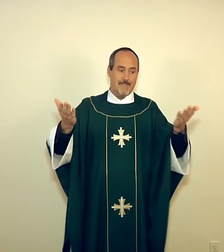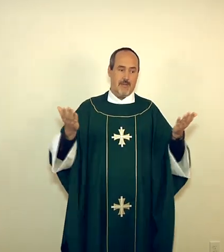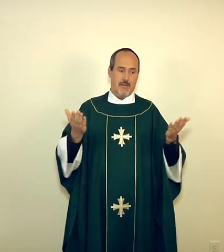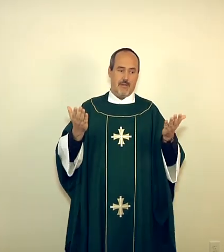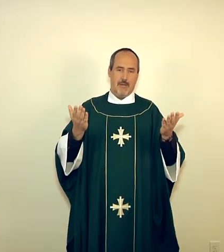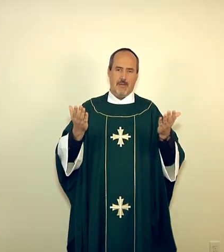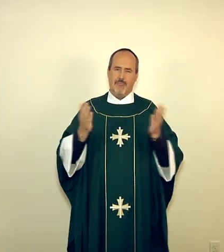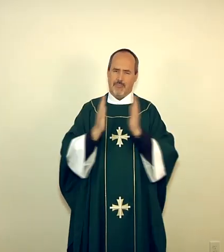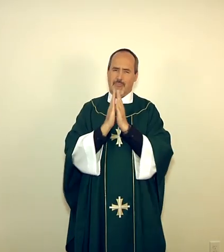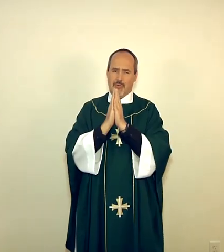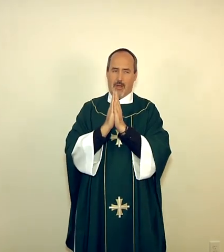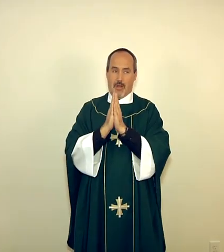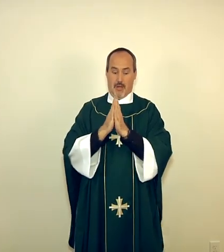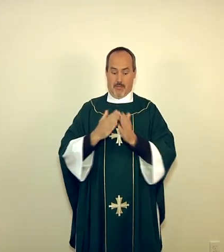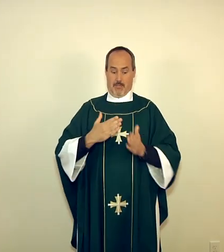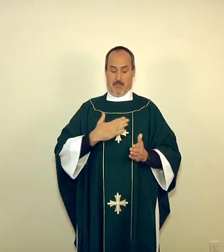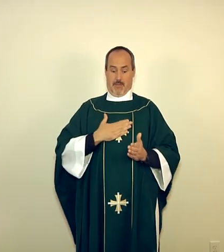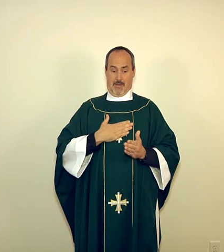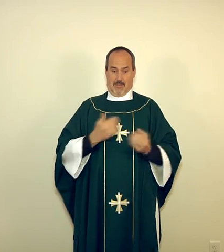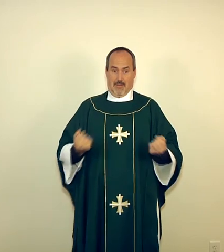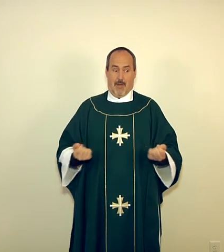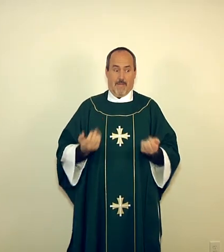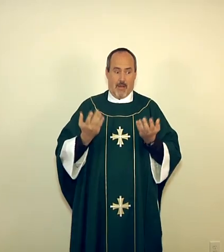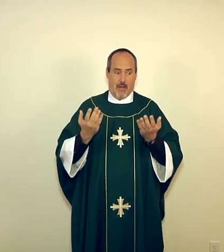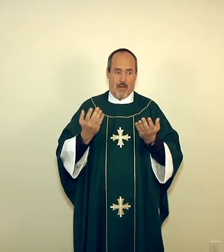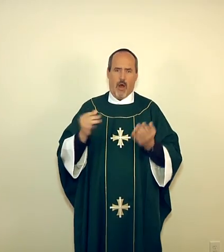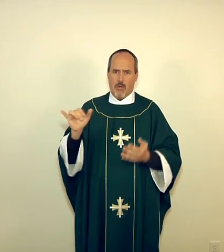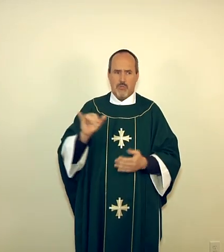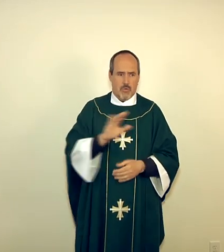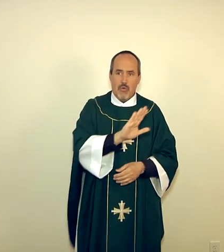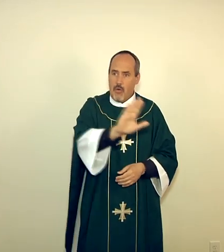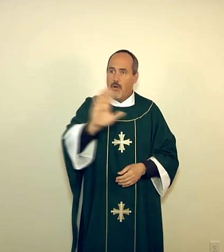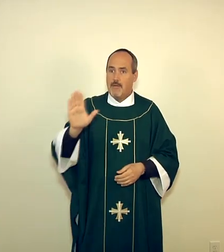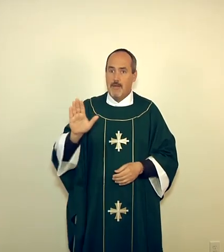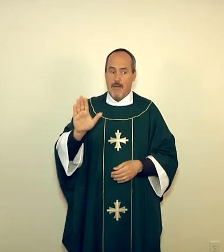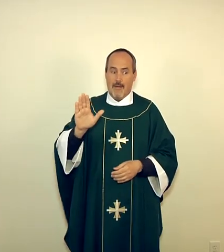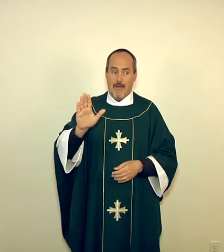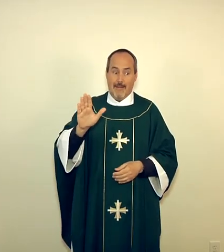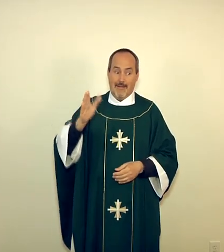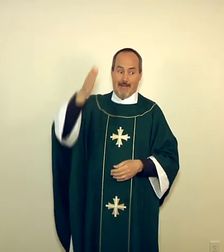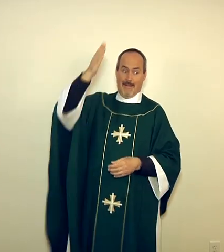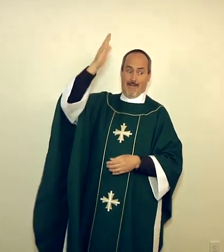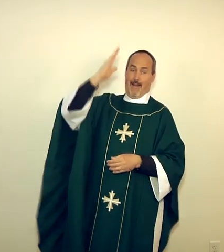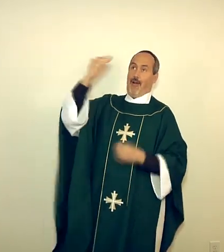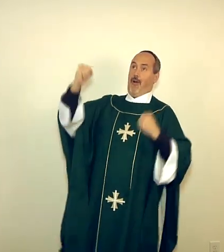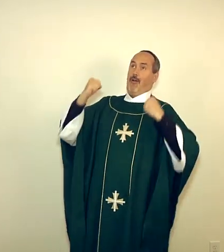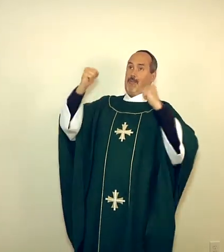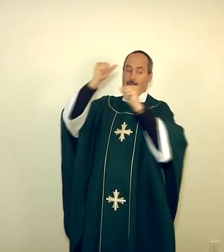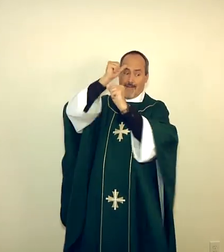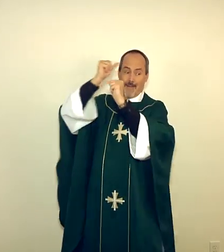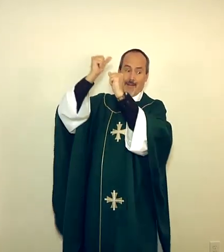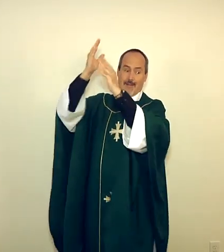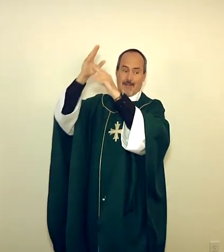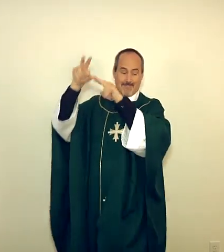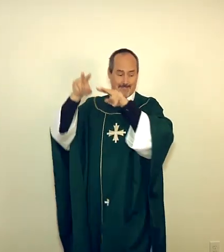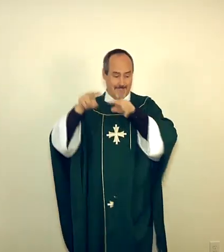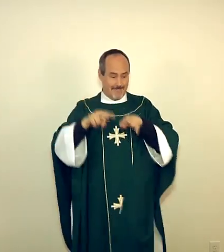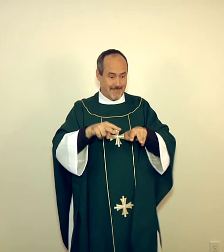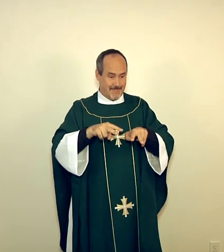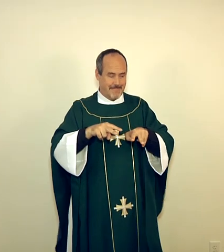Pray, brothers and sisters, that my sacrifice and yours may be acceptable to God,